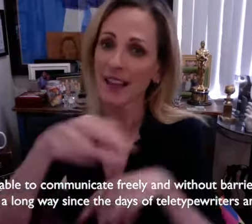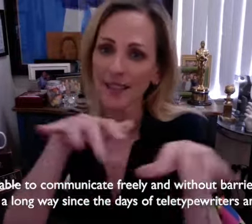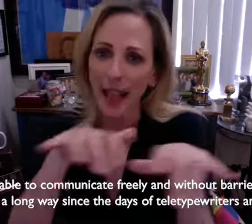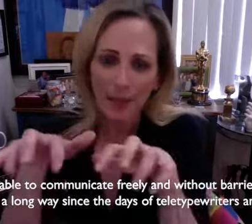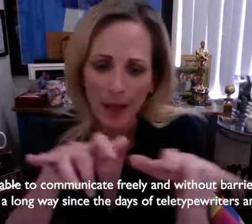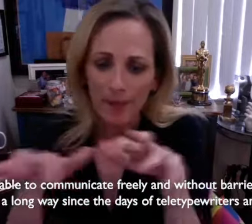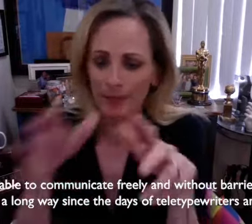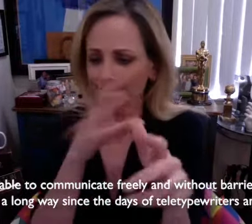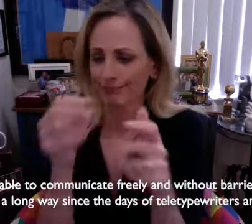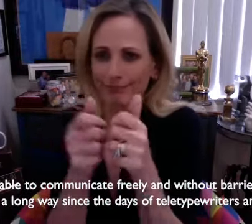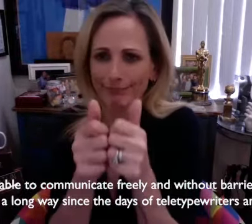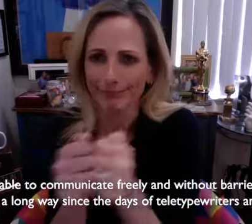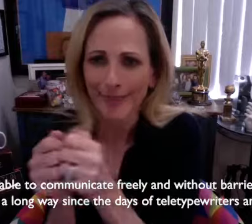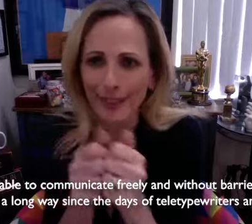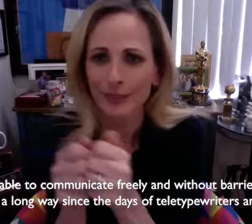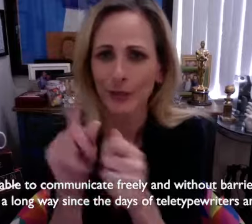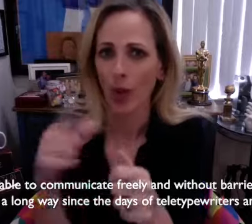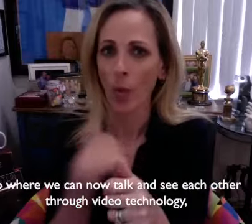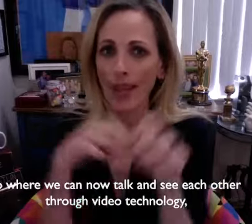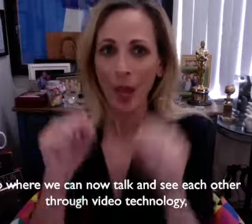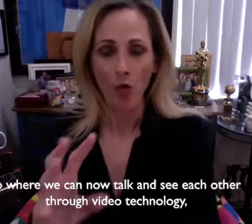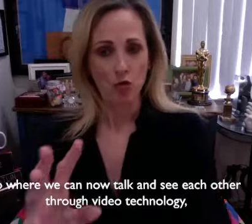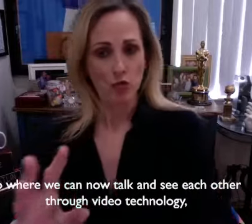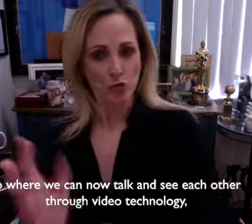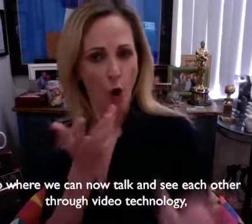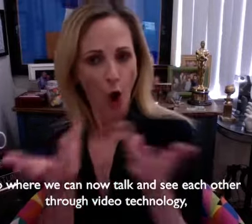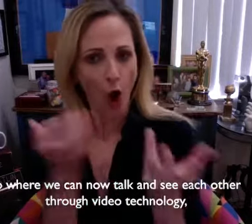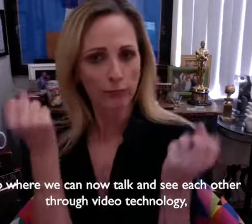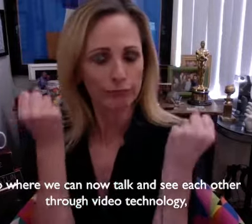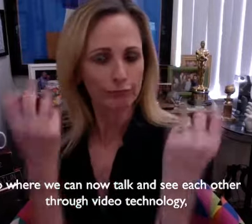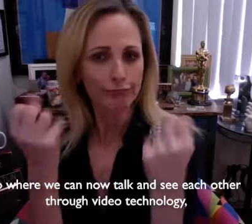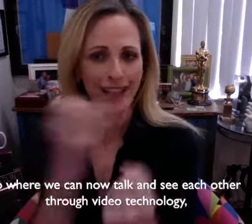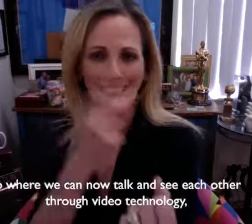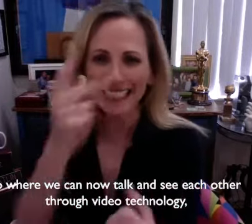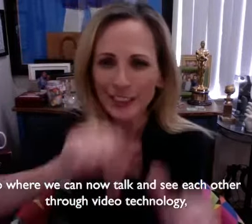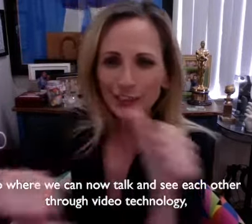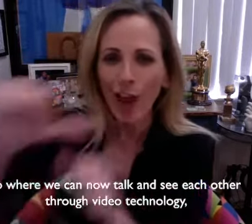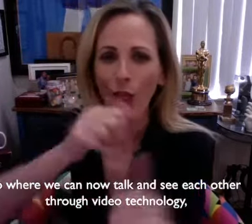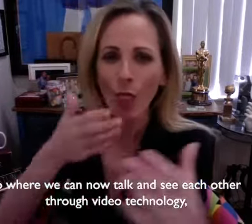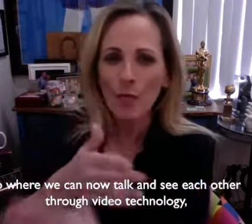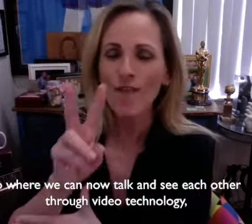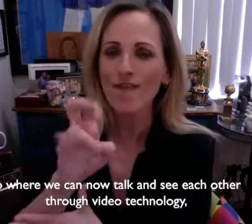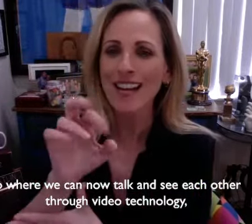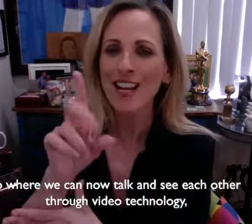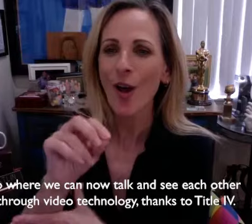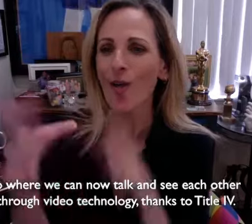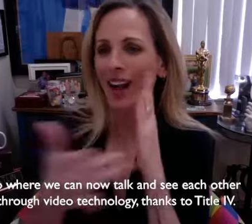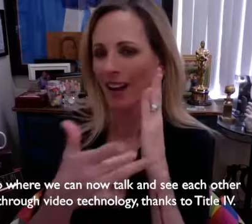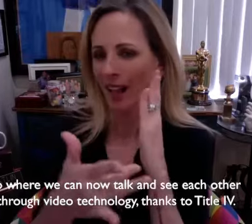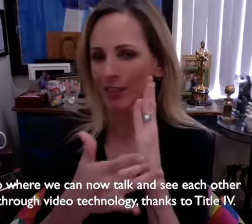of teletypewriters and pagers to where we can now talk and see each other through video